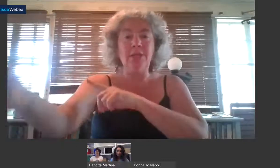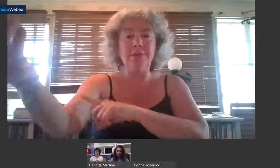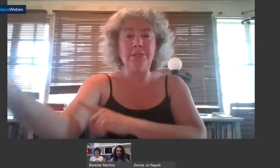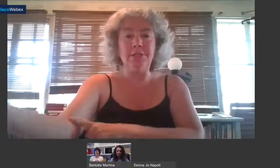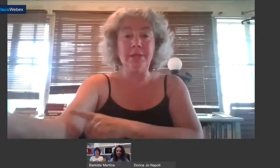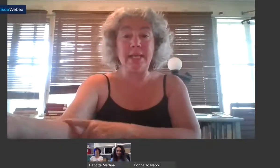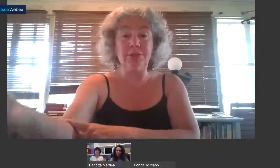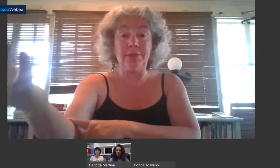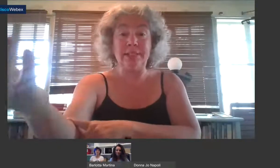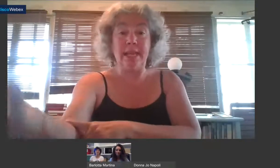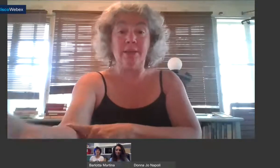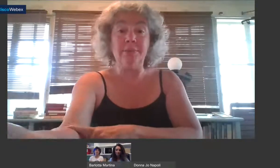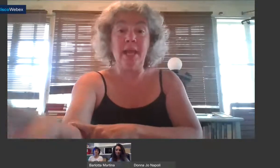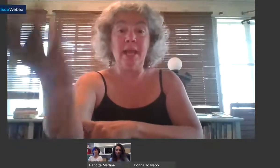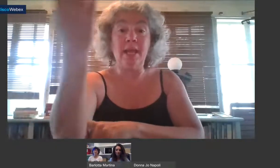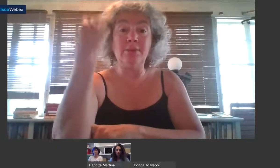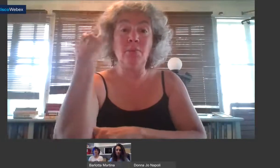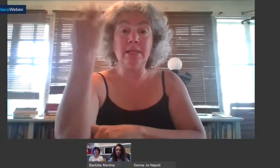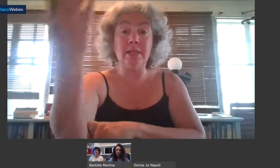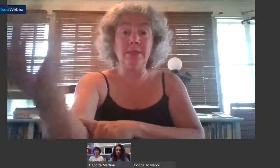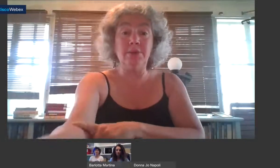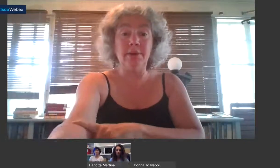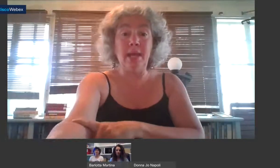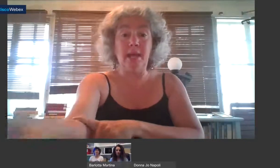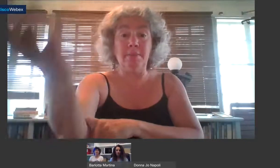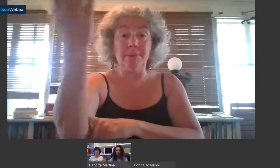get to your next joint down, and what can your elbow do?